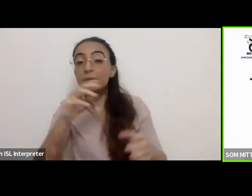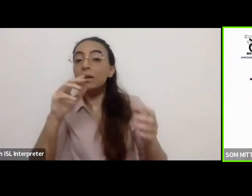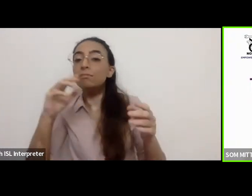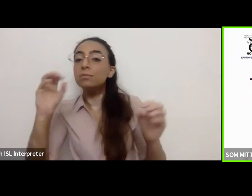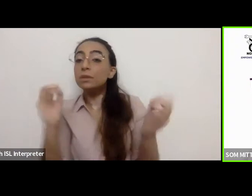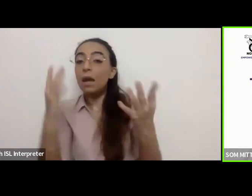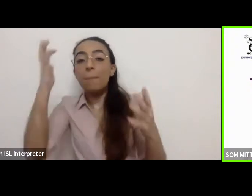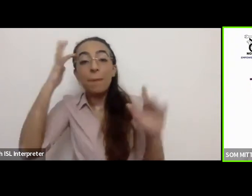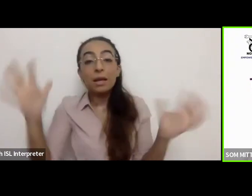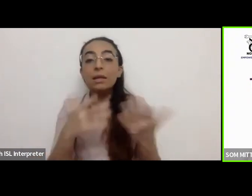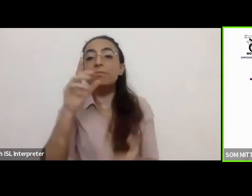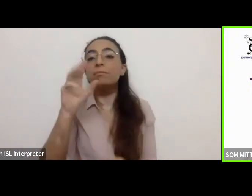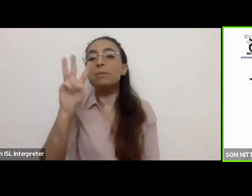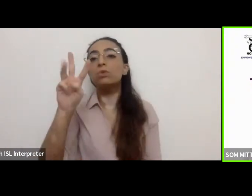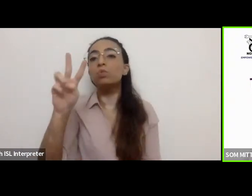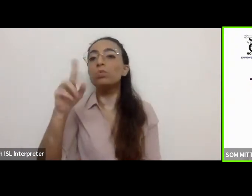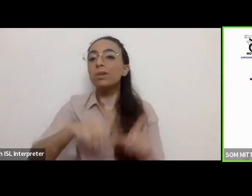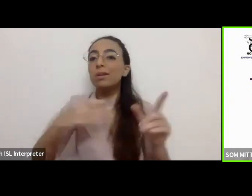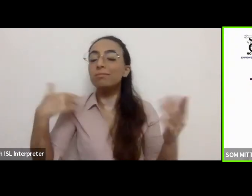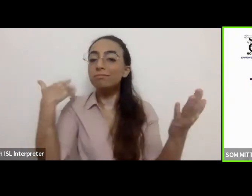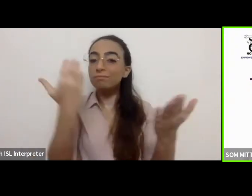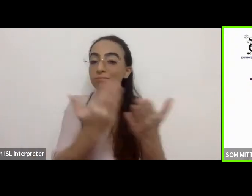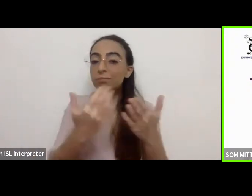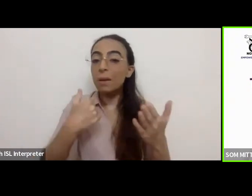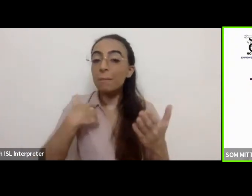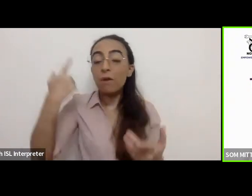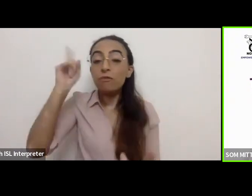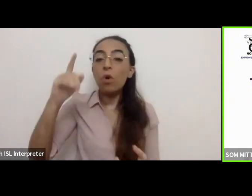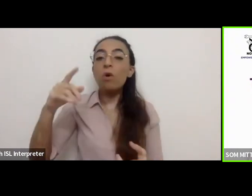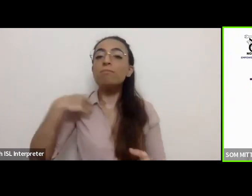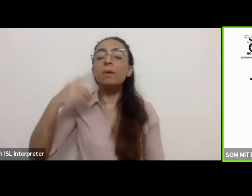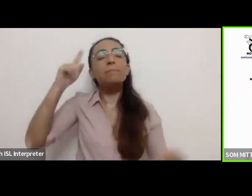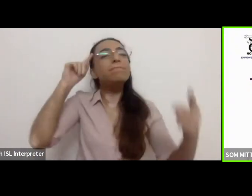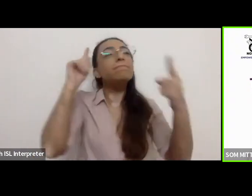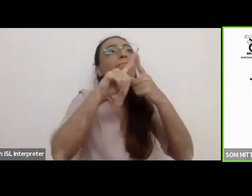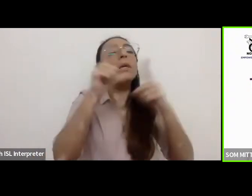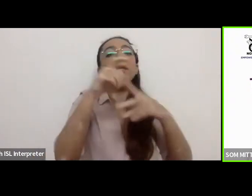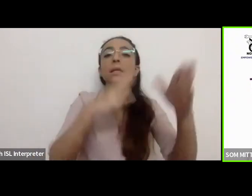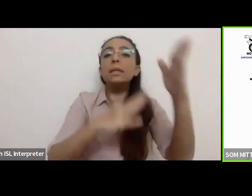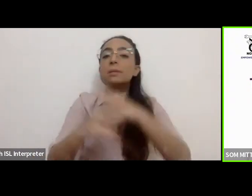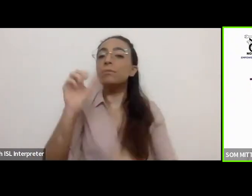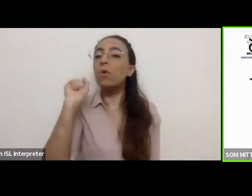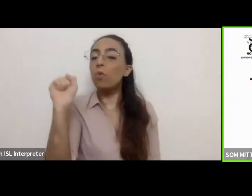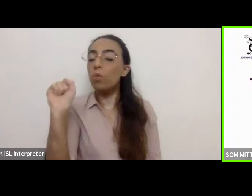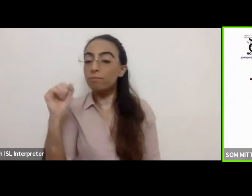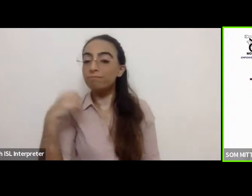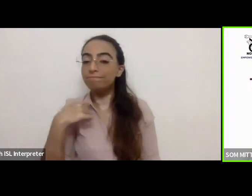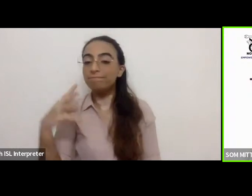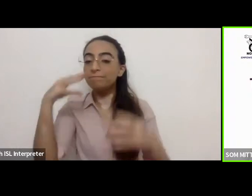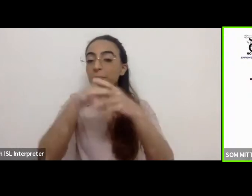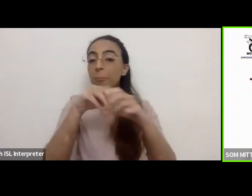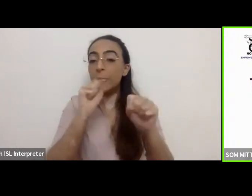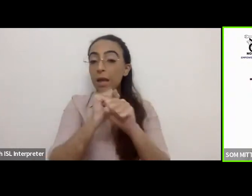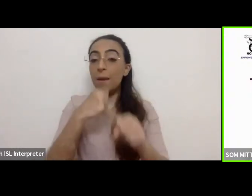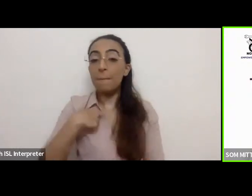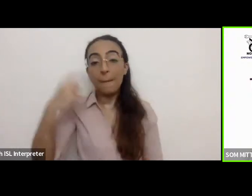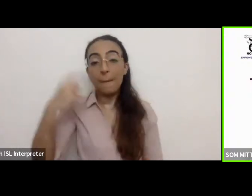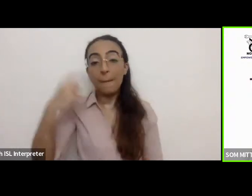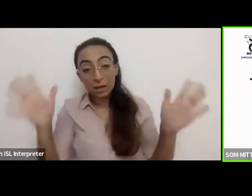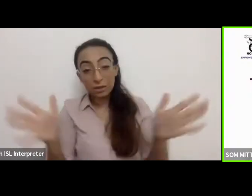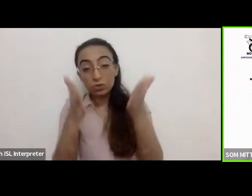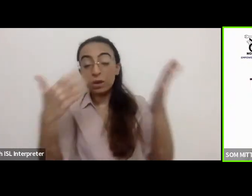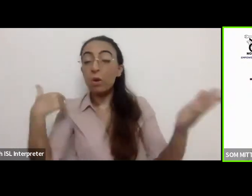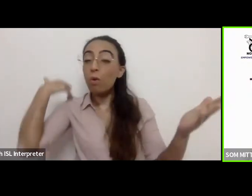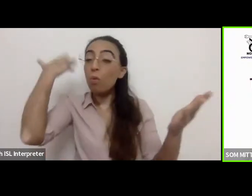one, I think they've been committed for the cause of the disabled. And we are very thankful to Mindtree that over these